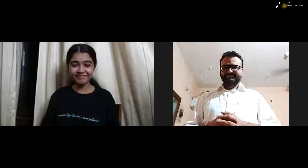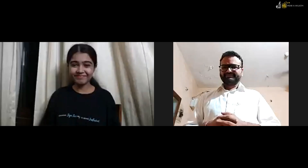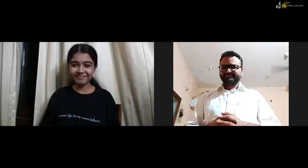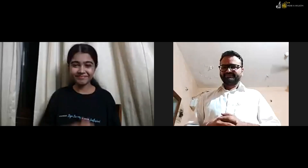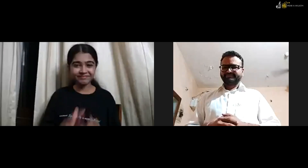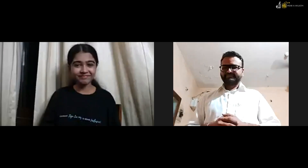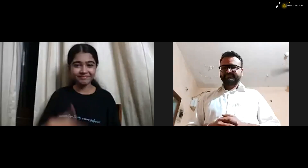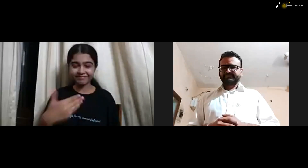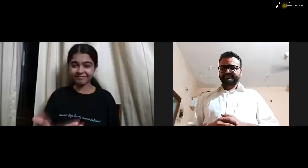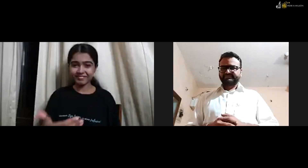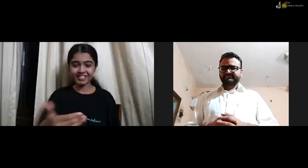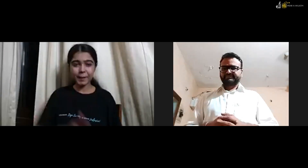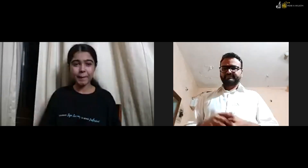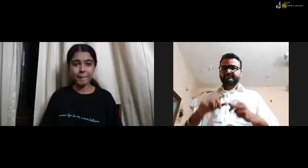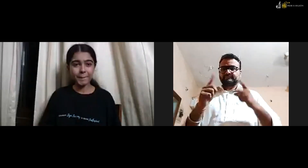hands.